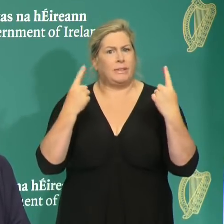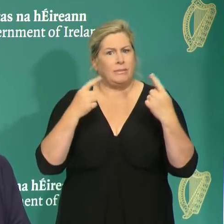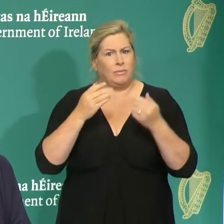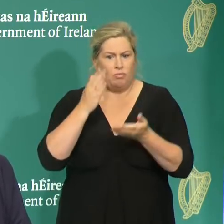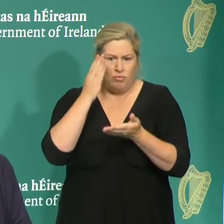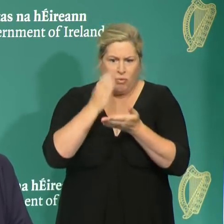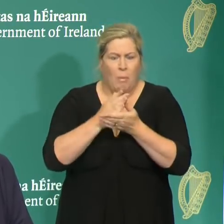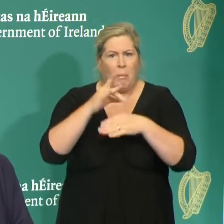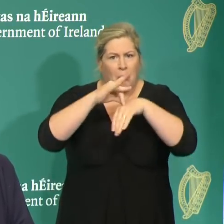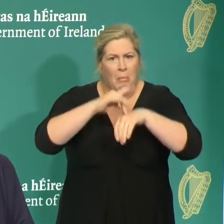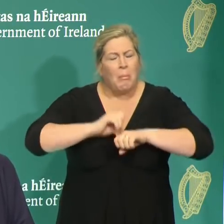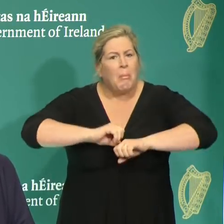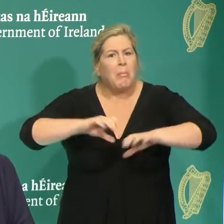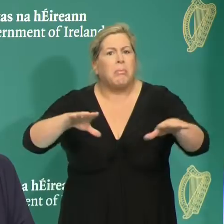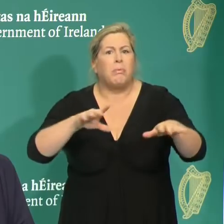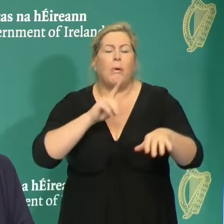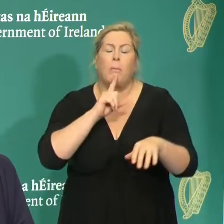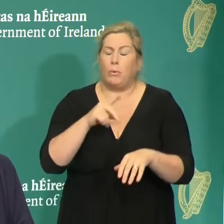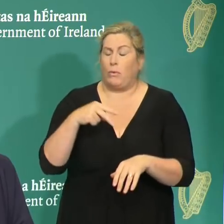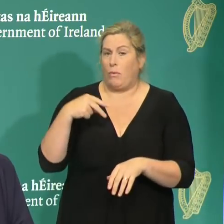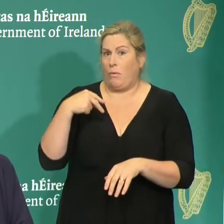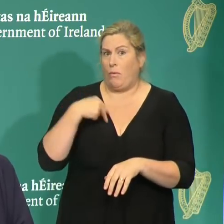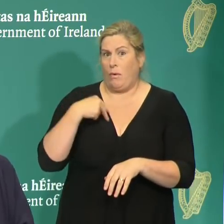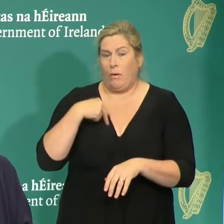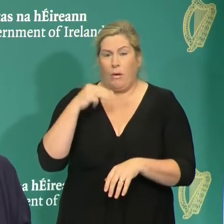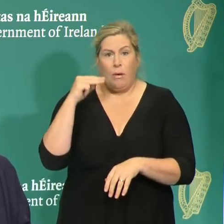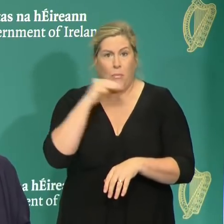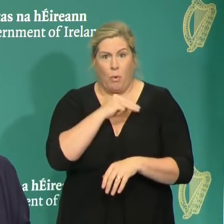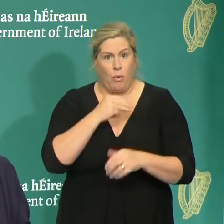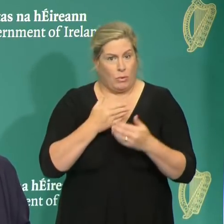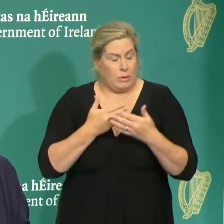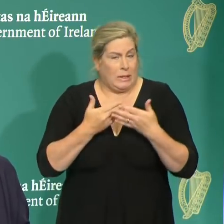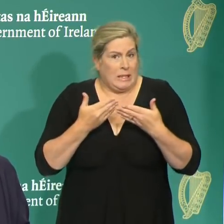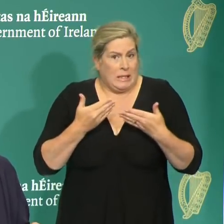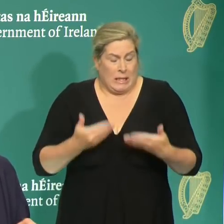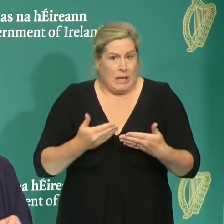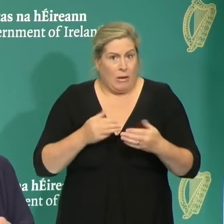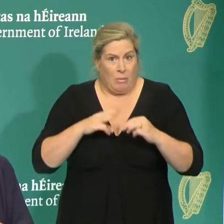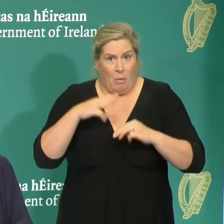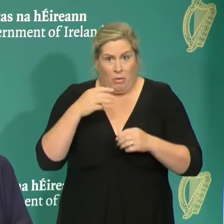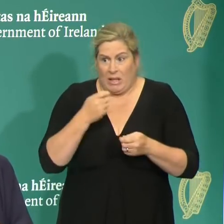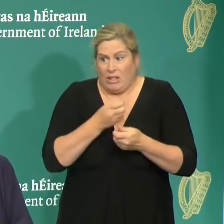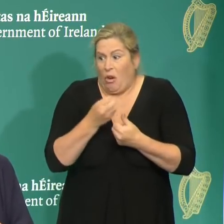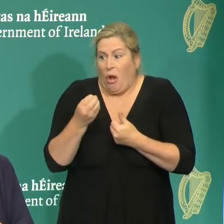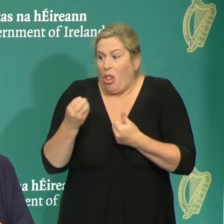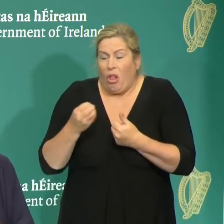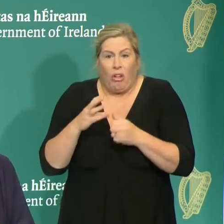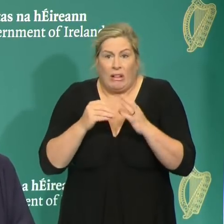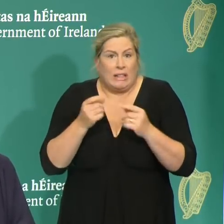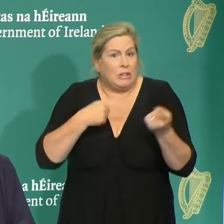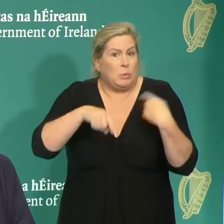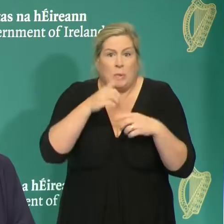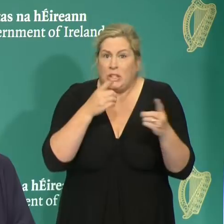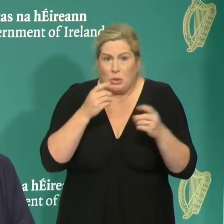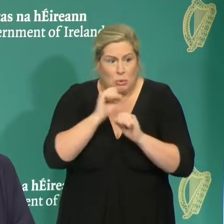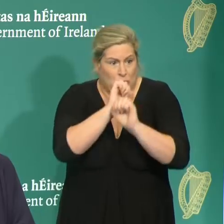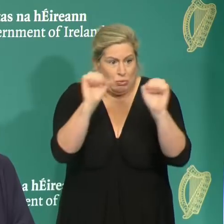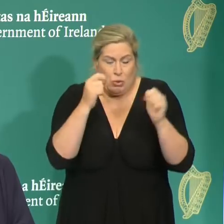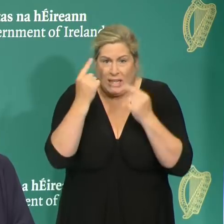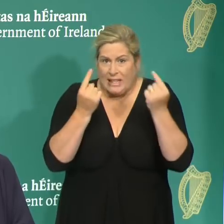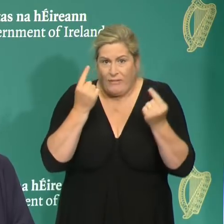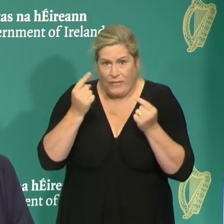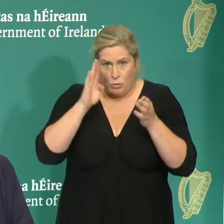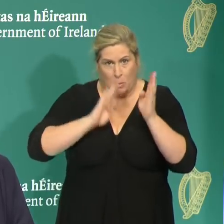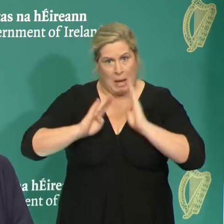disease. This is more important than any other measure we can take. The second thing to say is